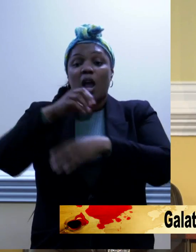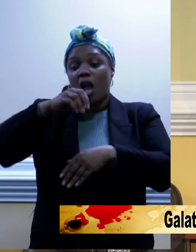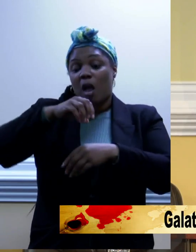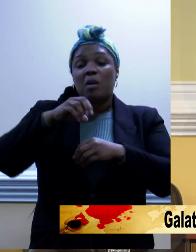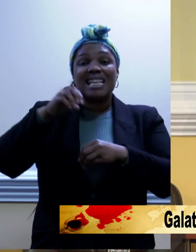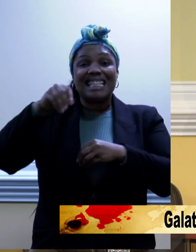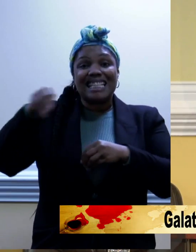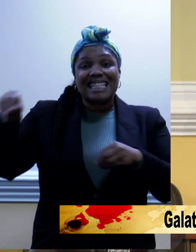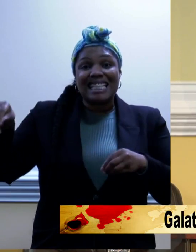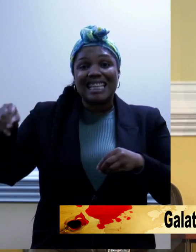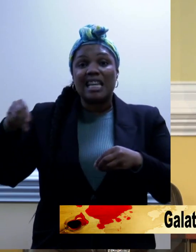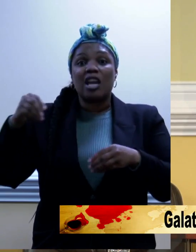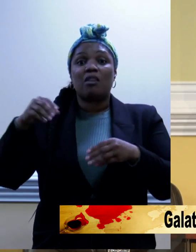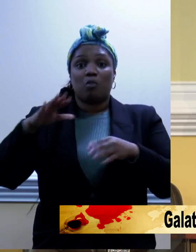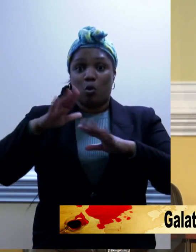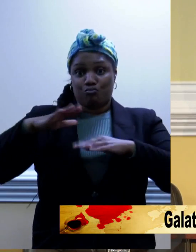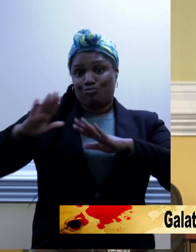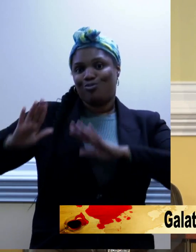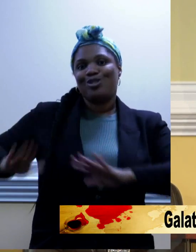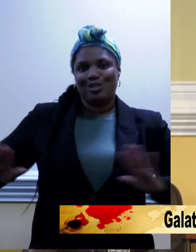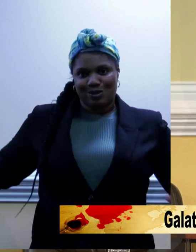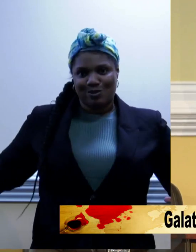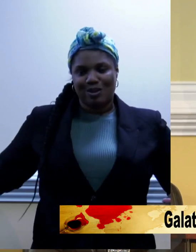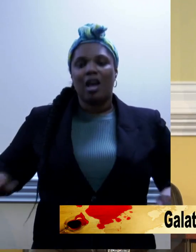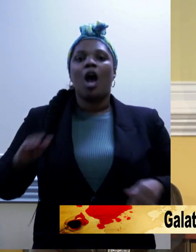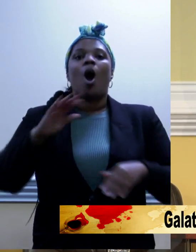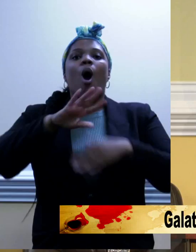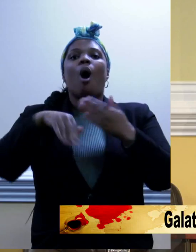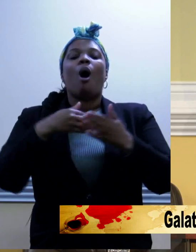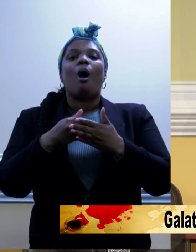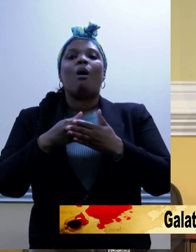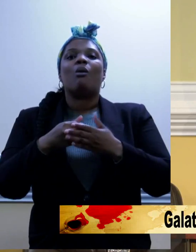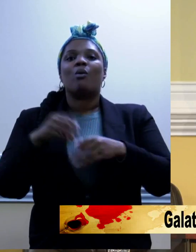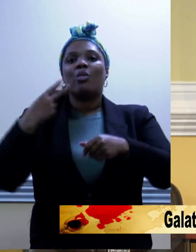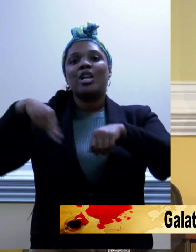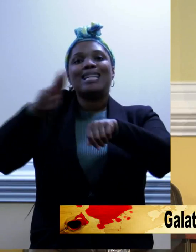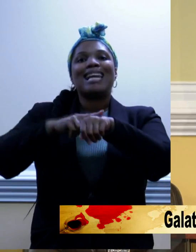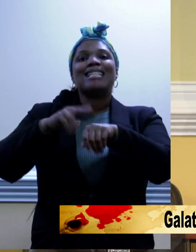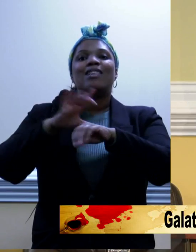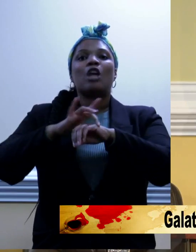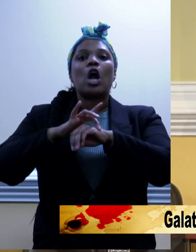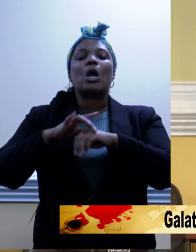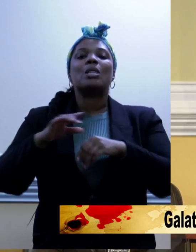lineage. He could not, because God had already laid down